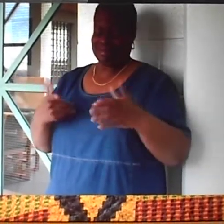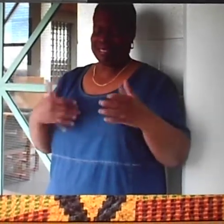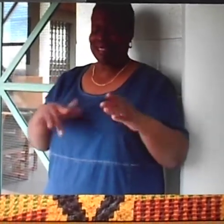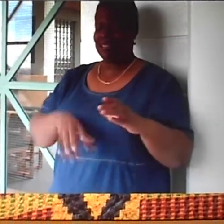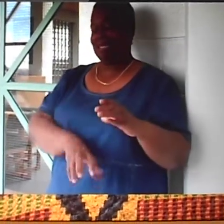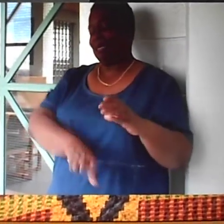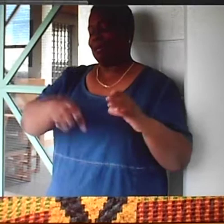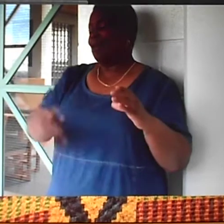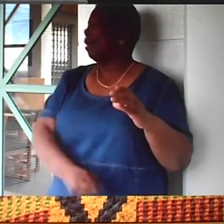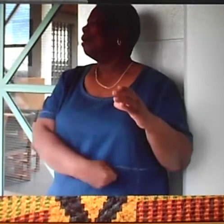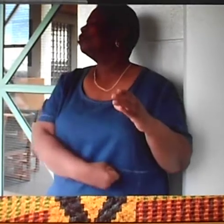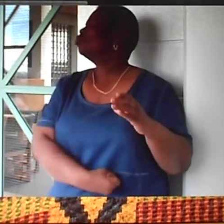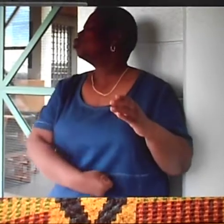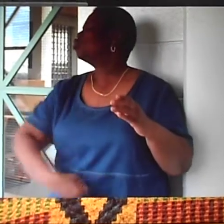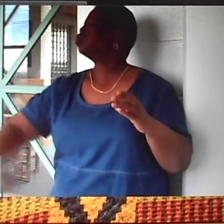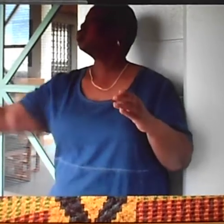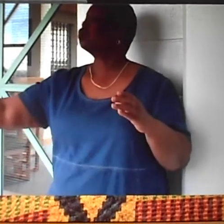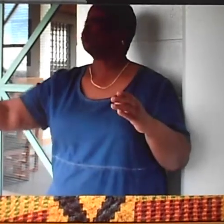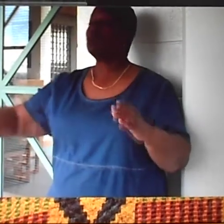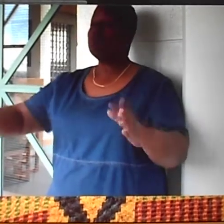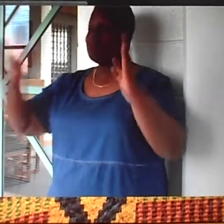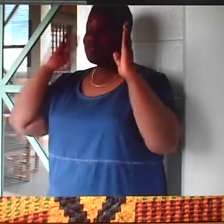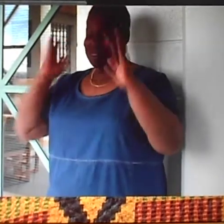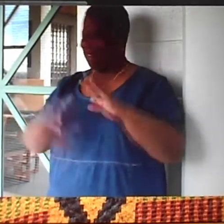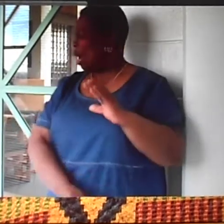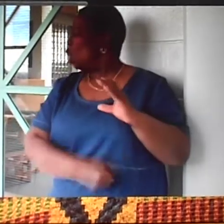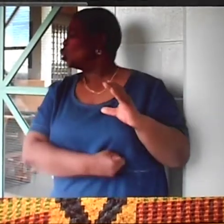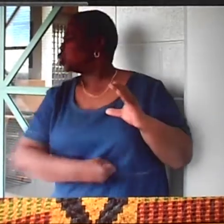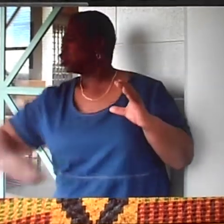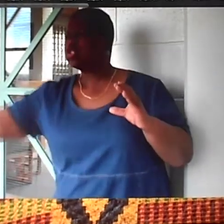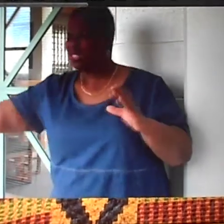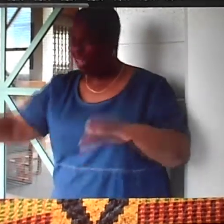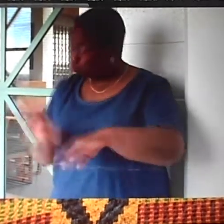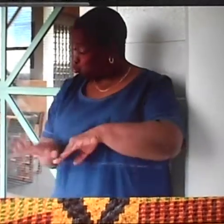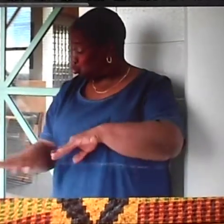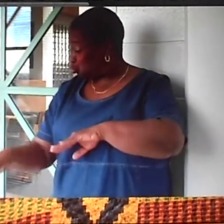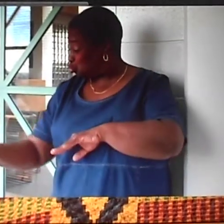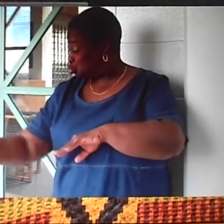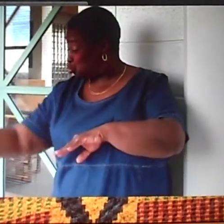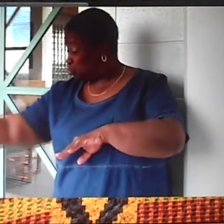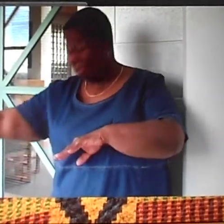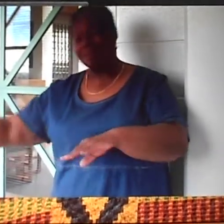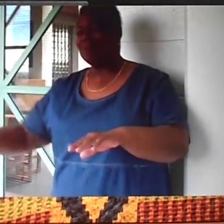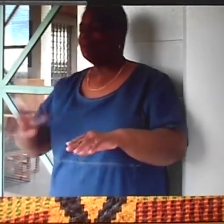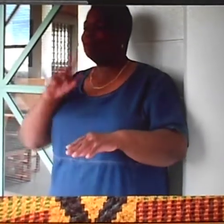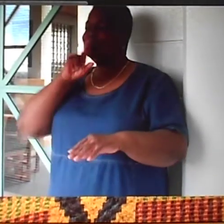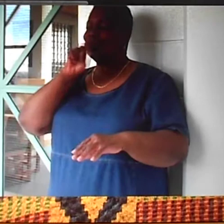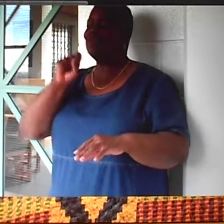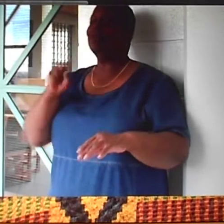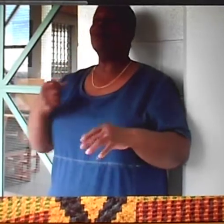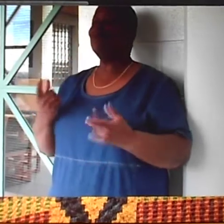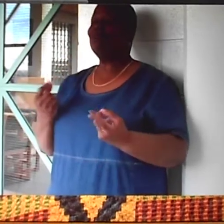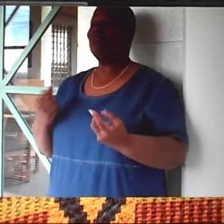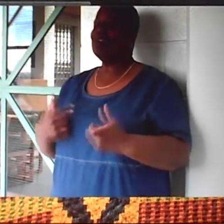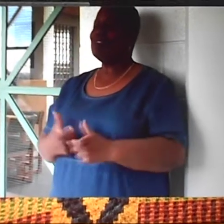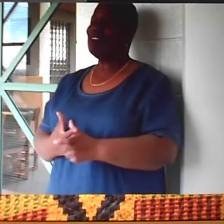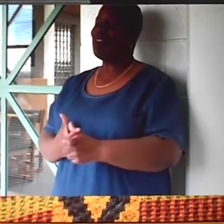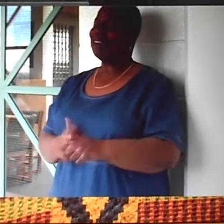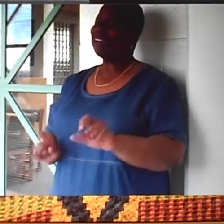Now I forget the name of it, but anyway, you just throw it across the floor. Well, I would just throw it across